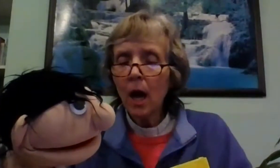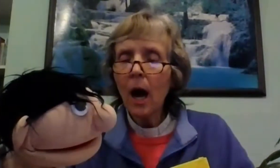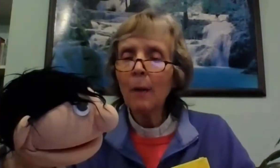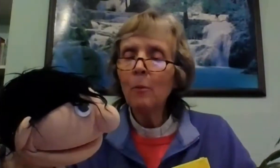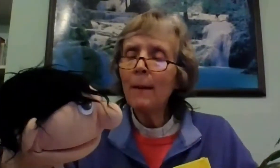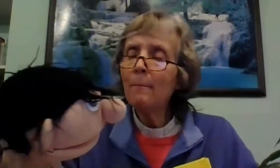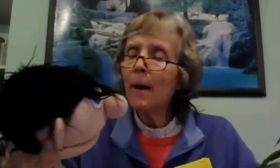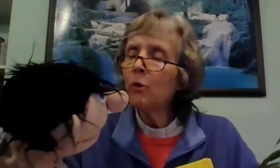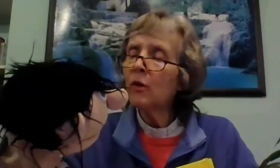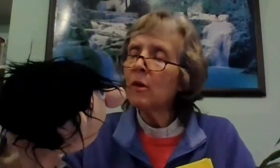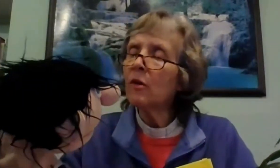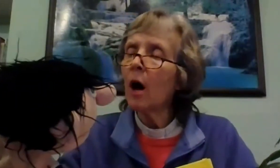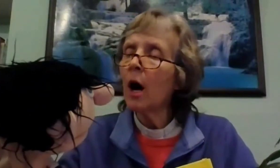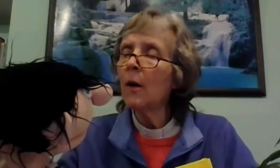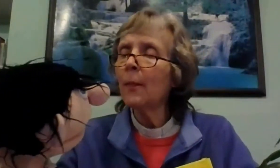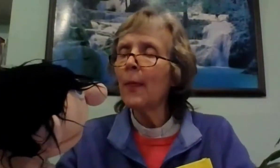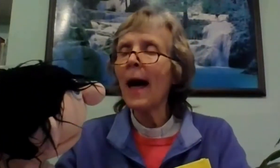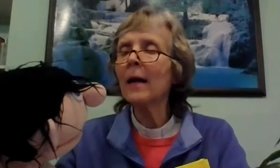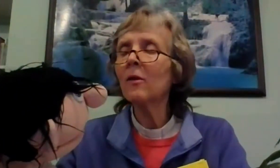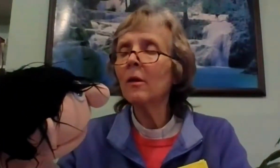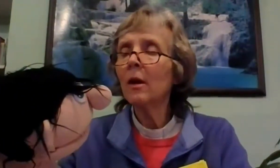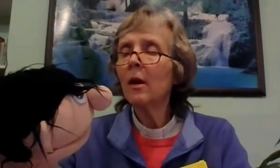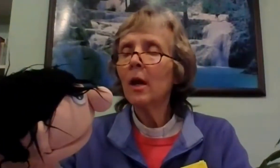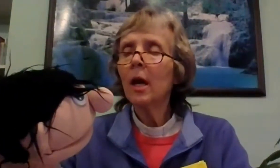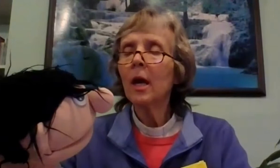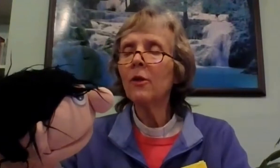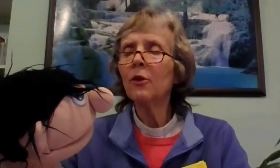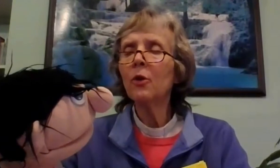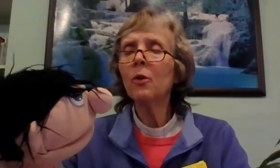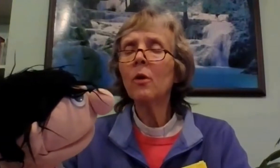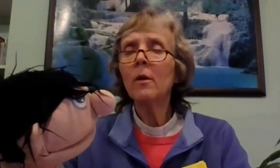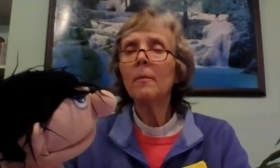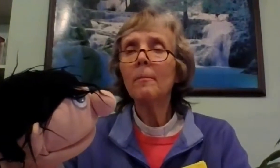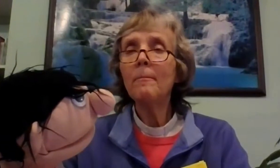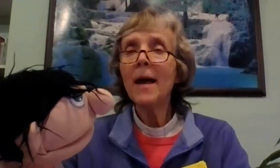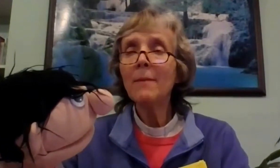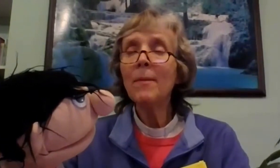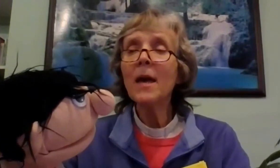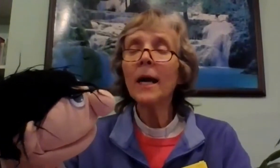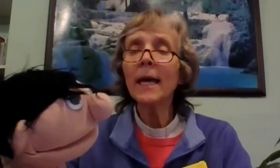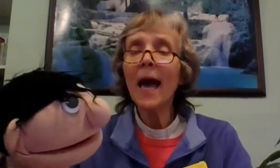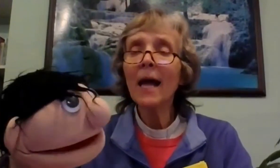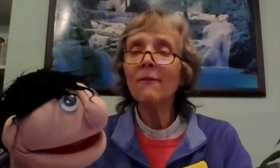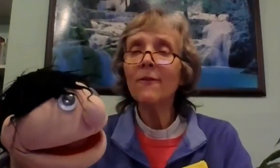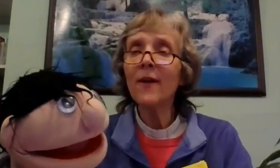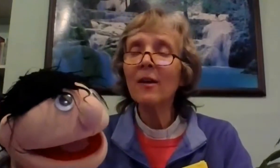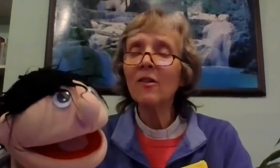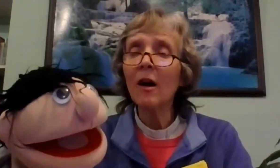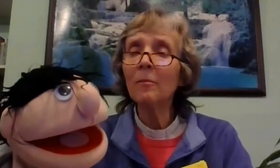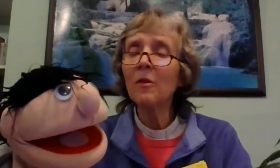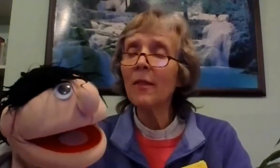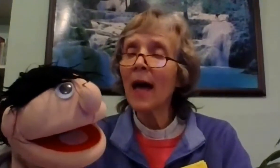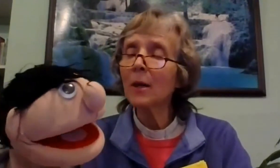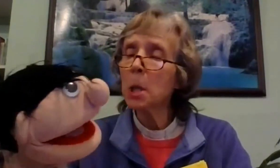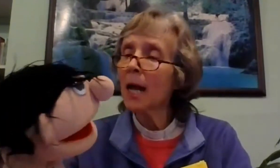And when Moses heard that, he thought, maybe I can face up to that